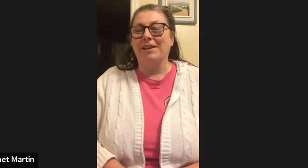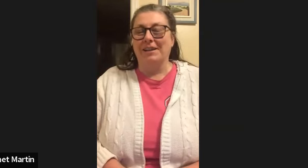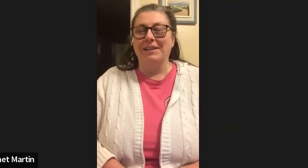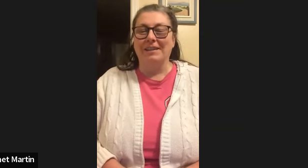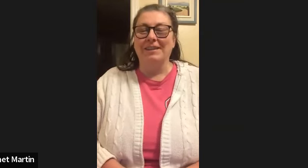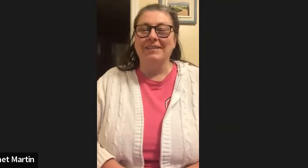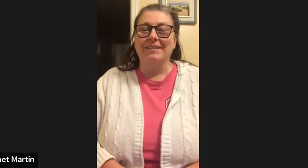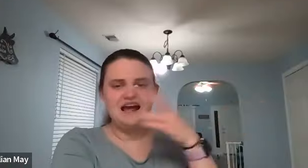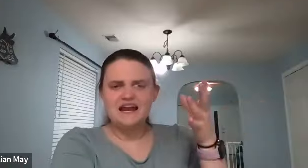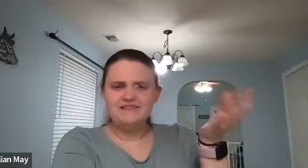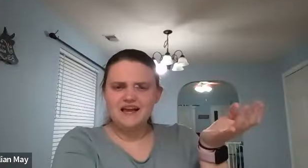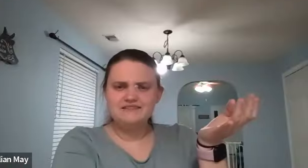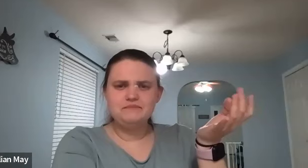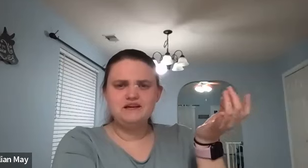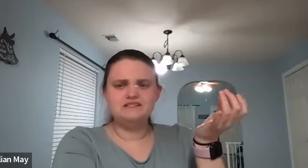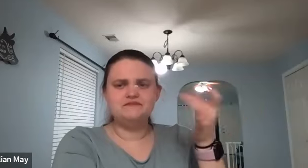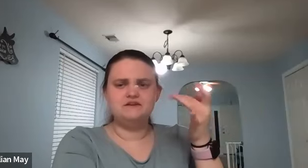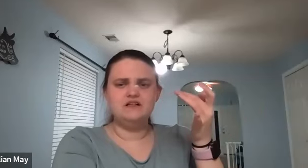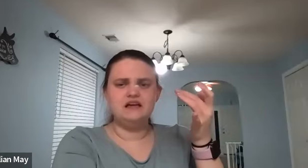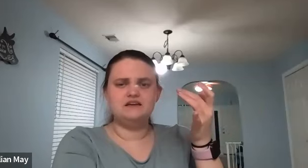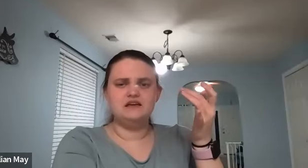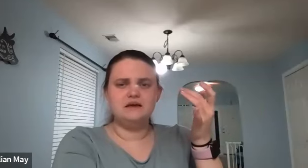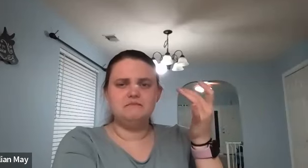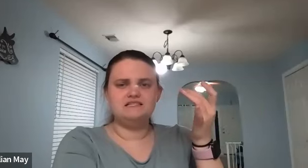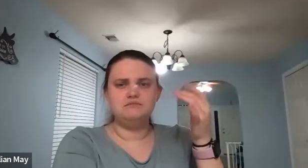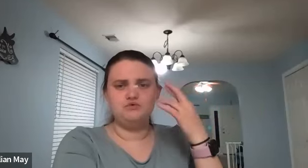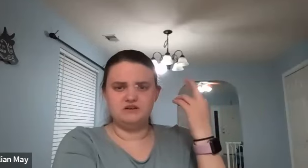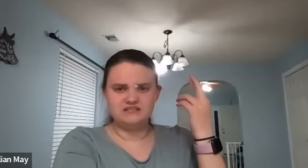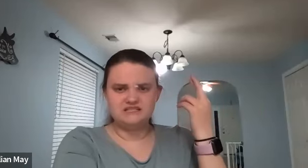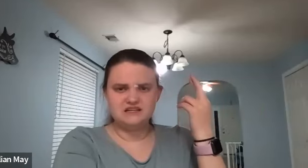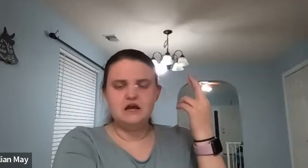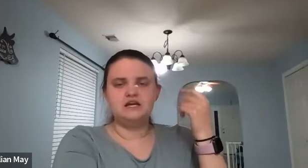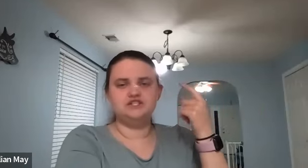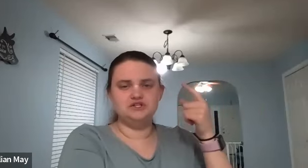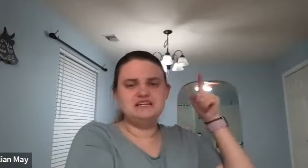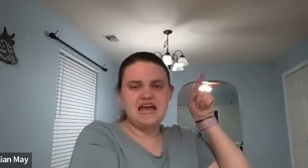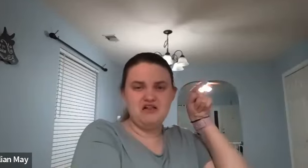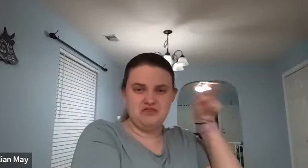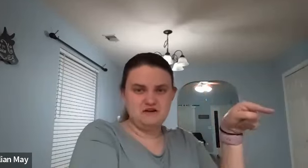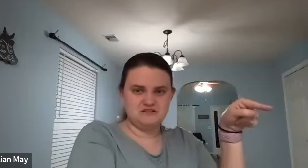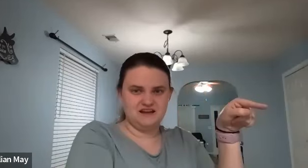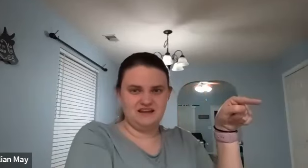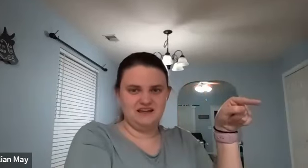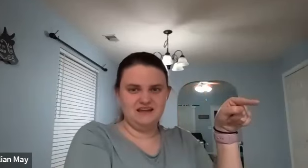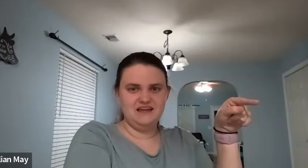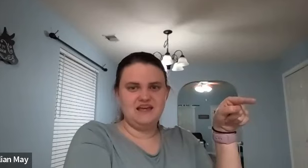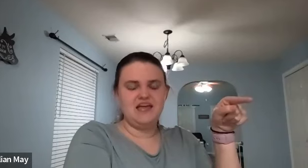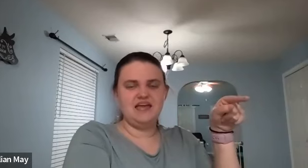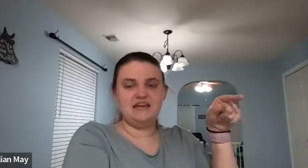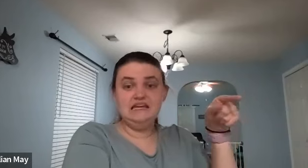correctly. yeah. And I like that because I feel like it makes it more realistic because you're seeing how they're signing it. And he